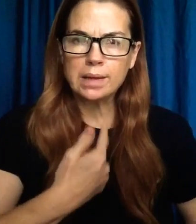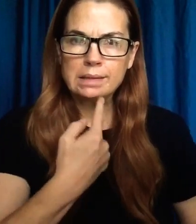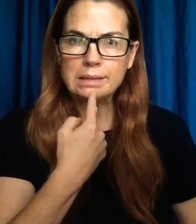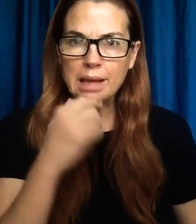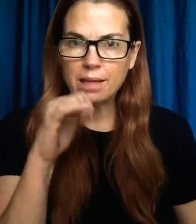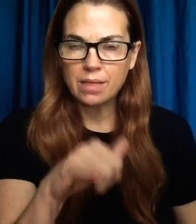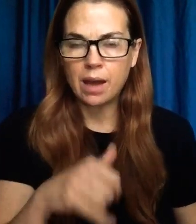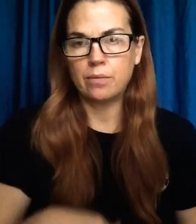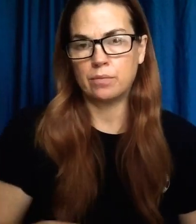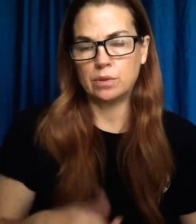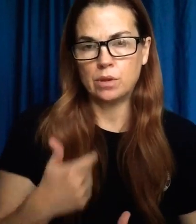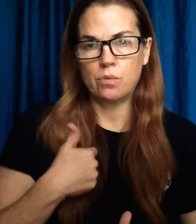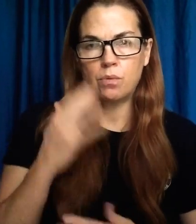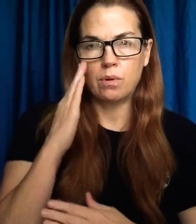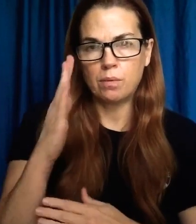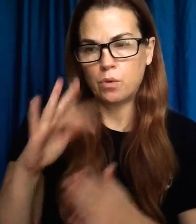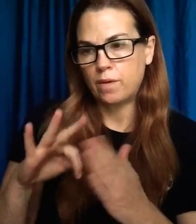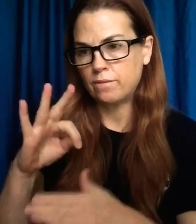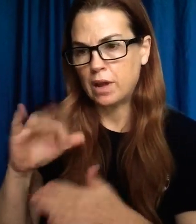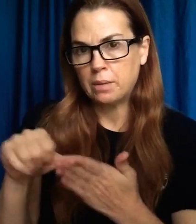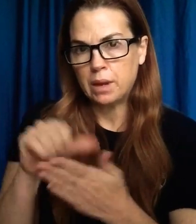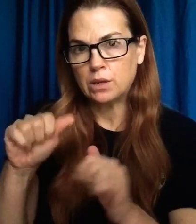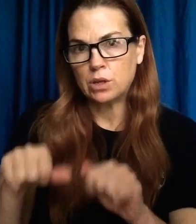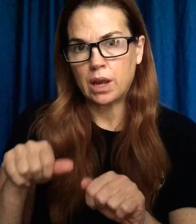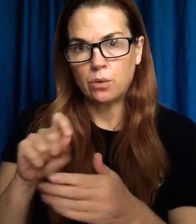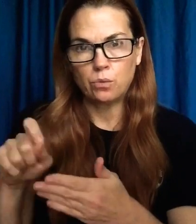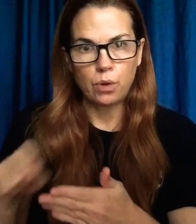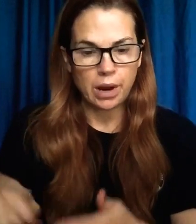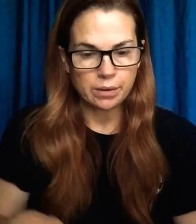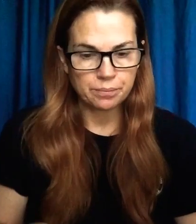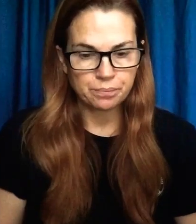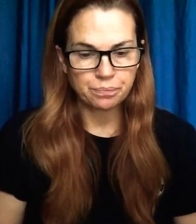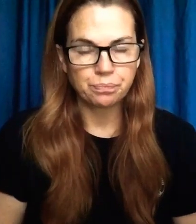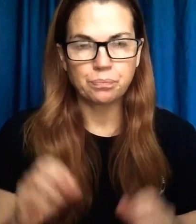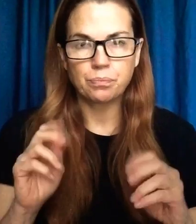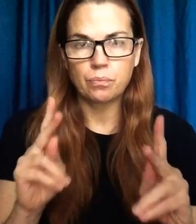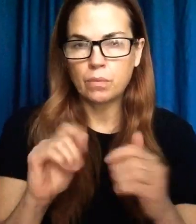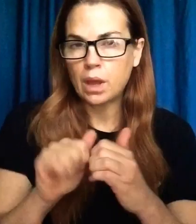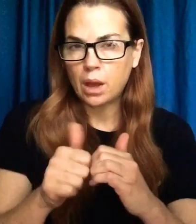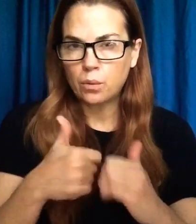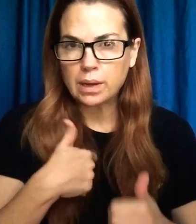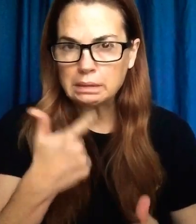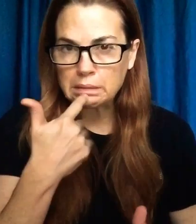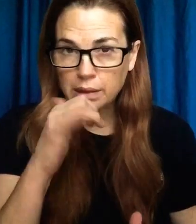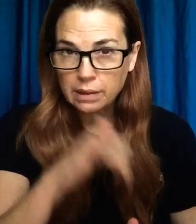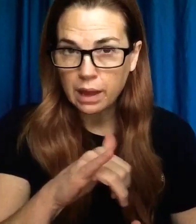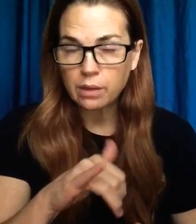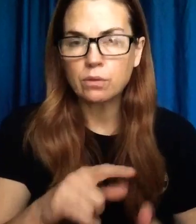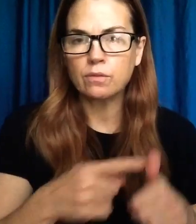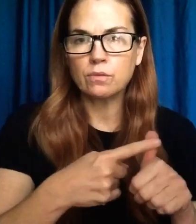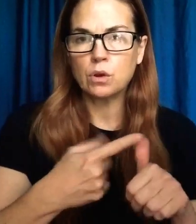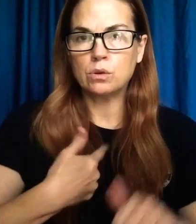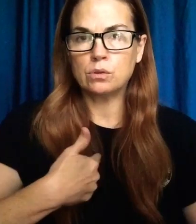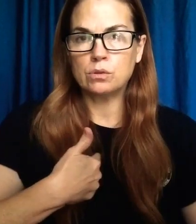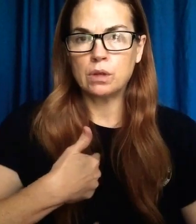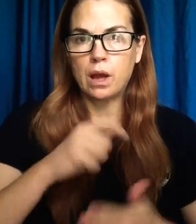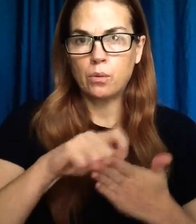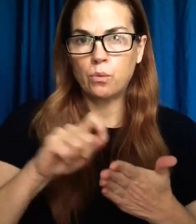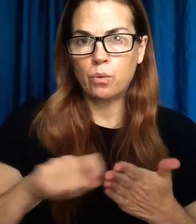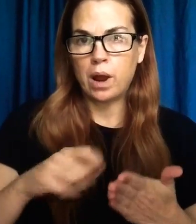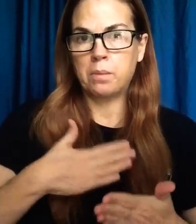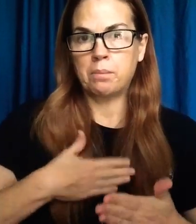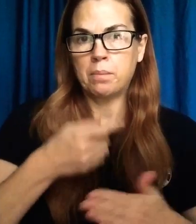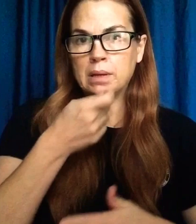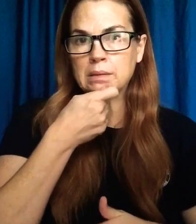fraction. So step one is, how do you say this? Okay, so I'm going to get to a page where I can write on. So it's going to look like this. So to figure out how to